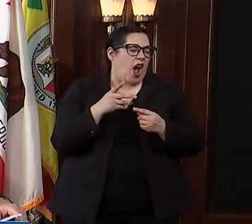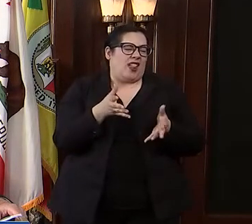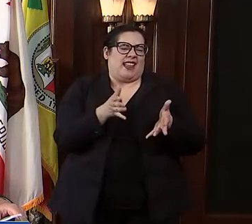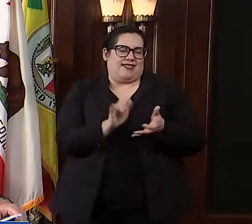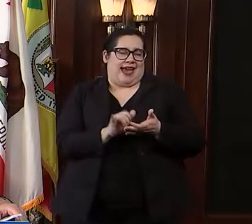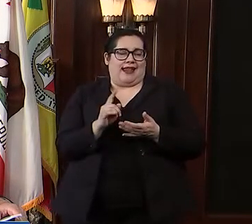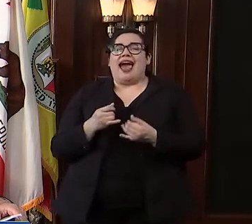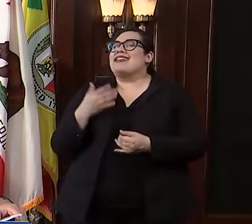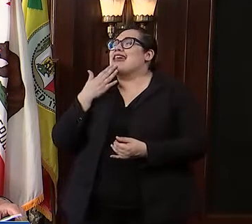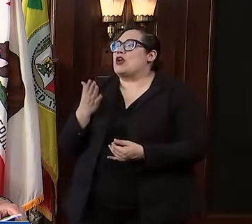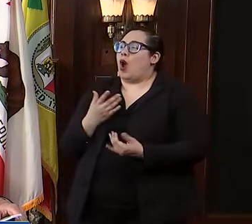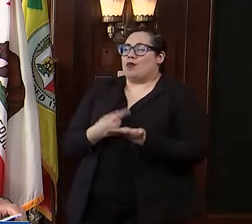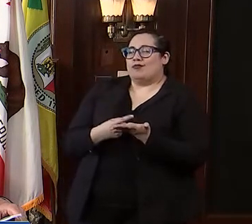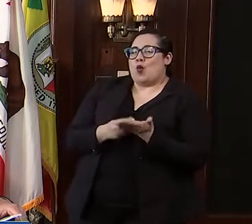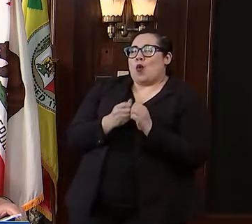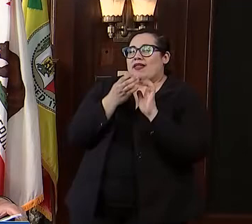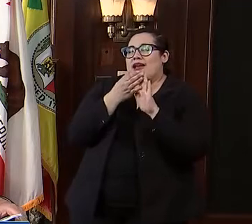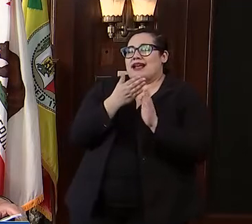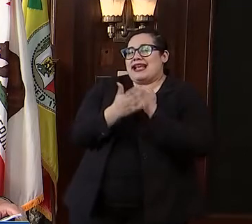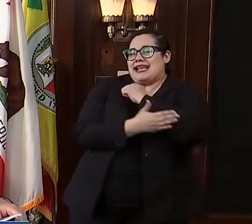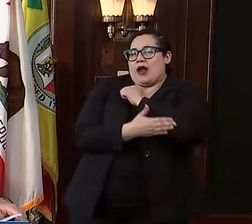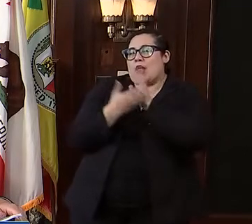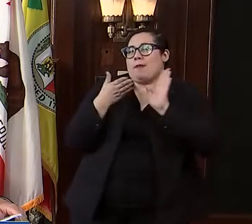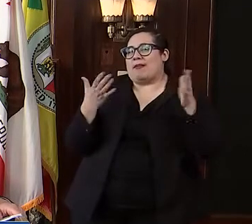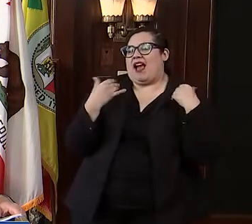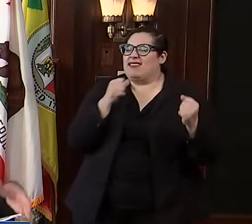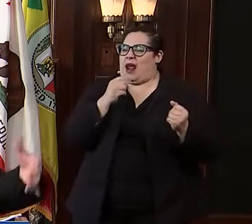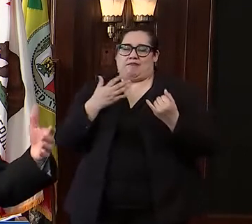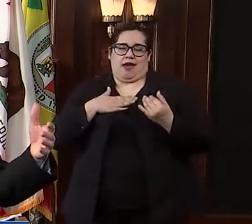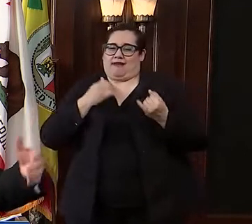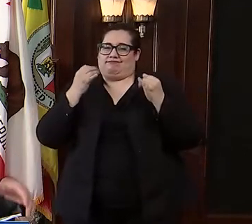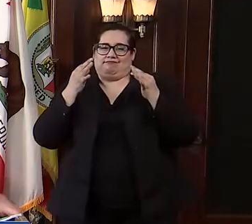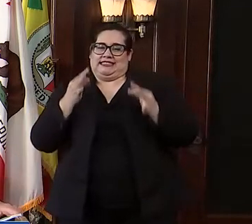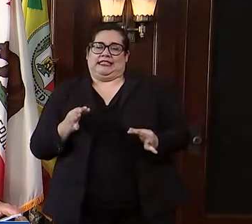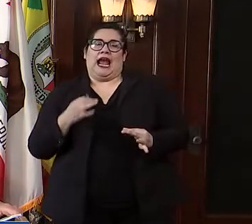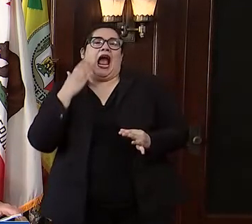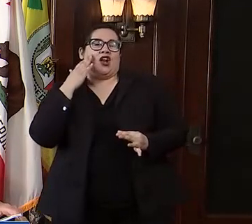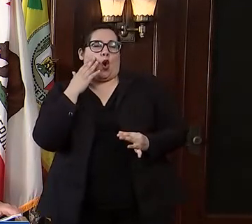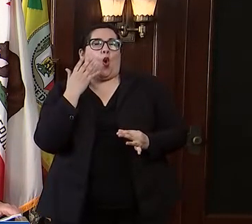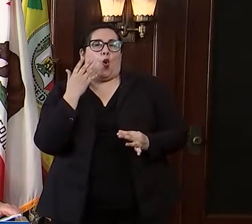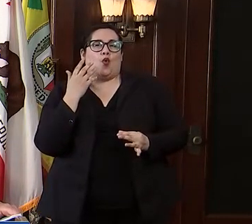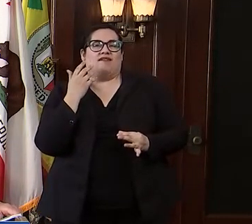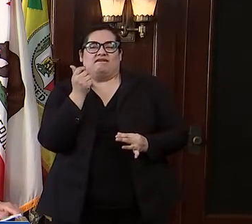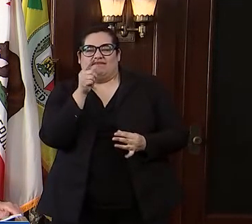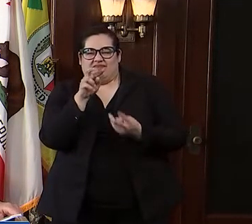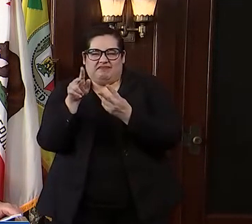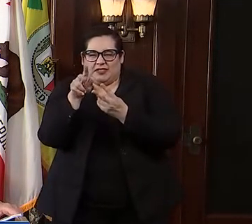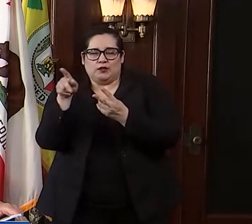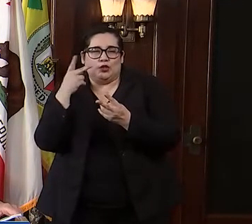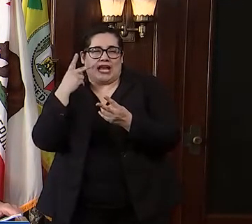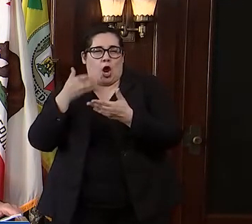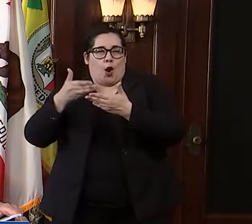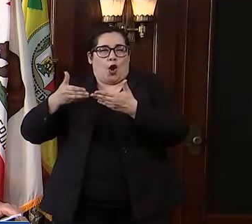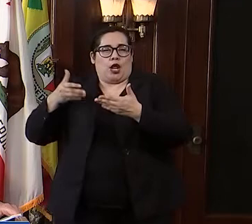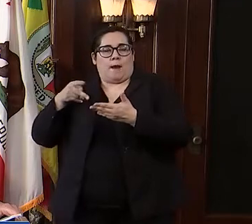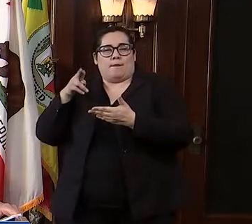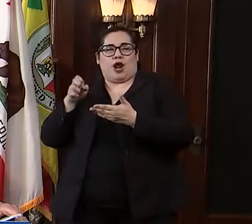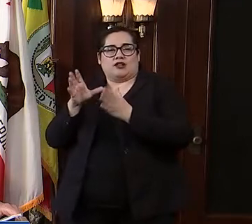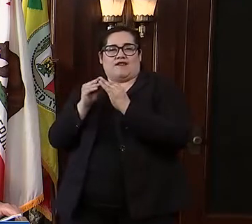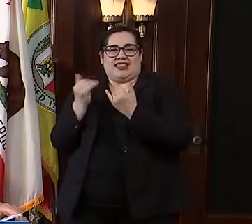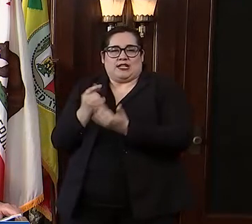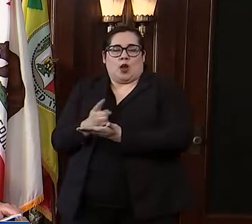I'll consult with County Public Health. This was not an individual decision. I know a couple of you have seen us at the earlier press conference this week,